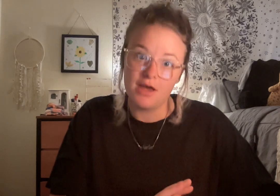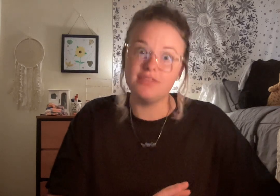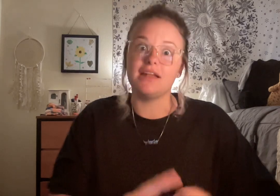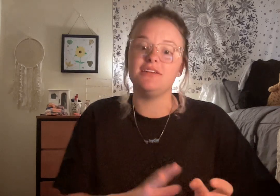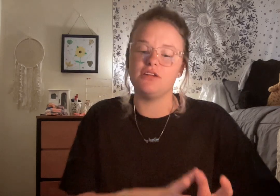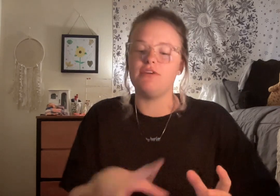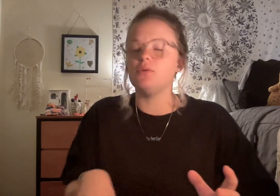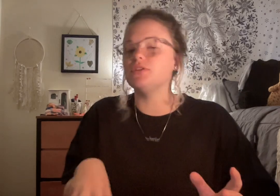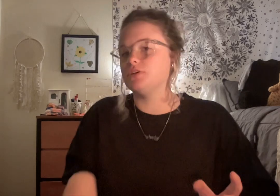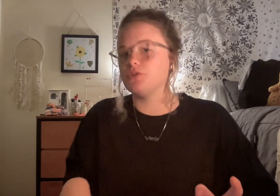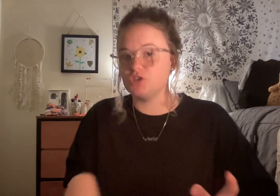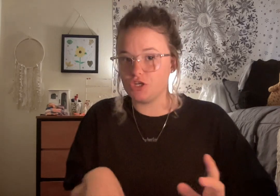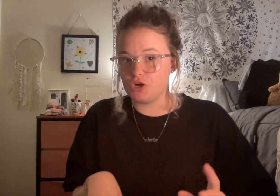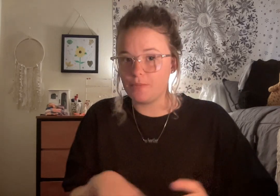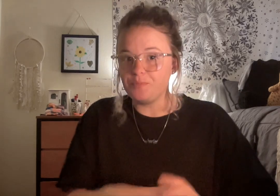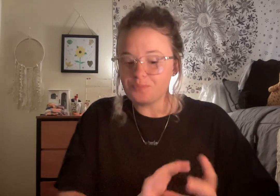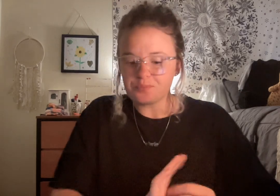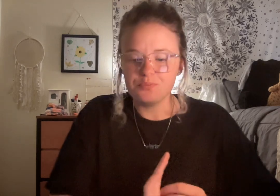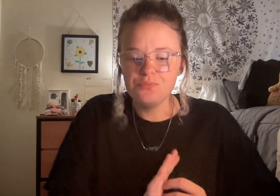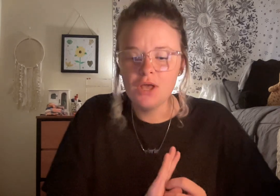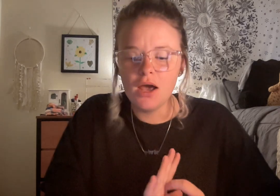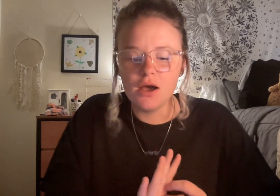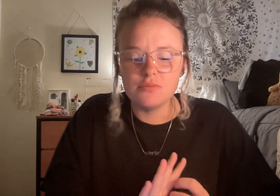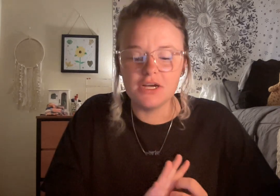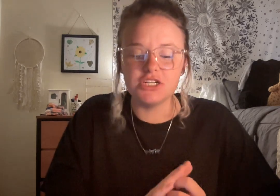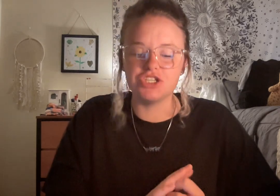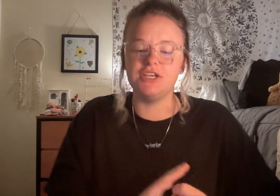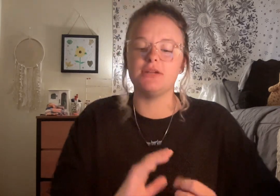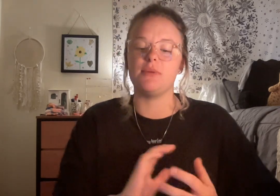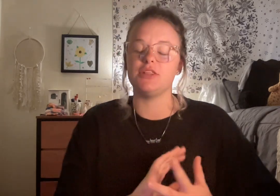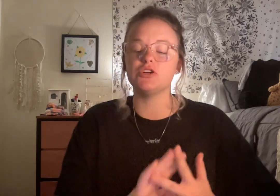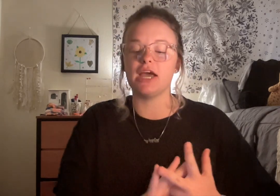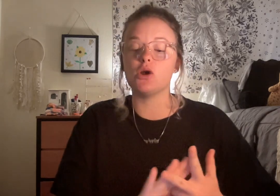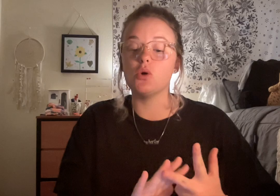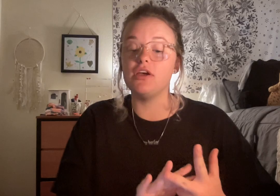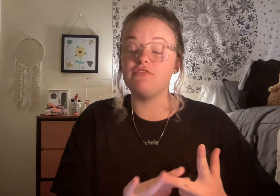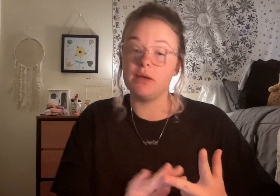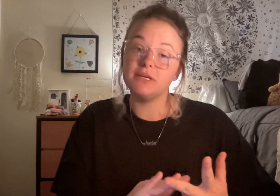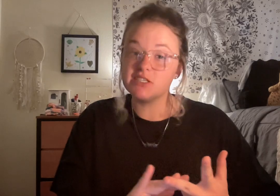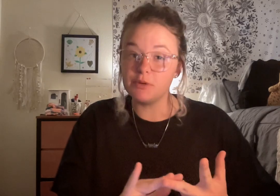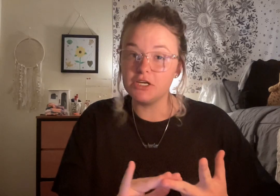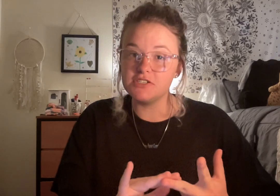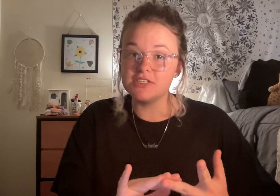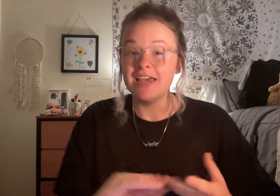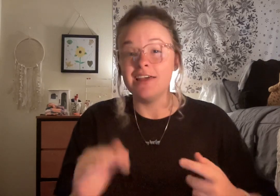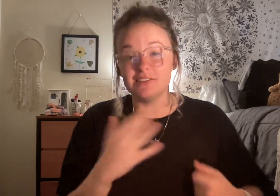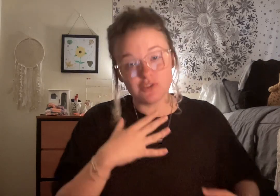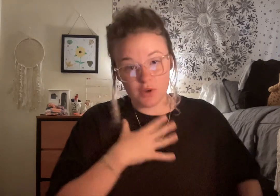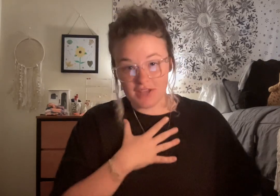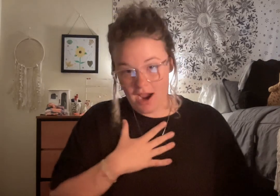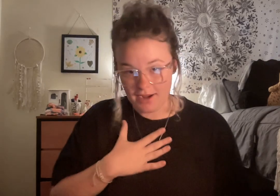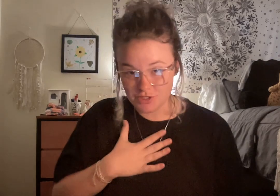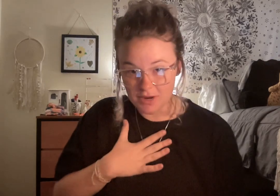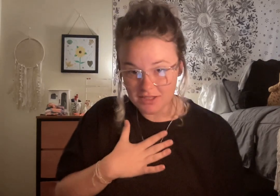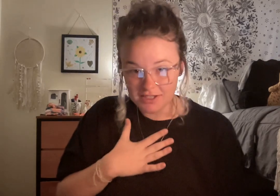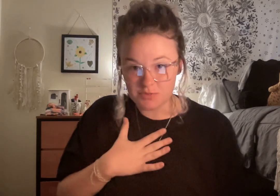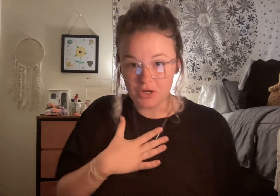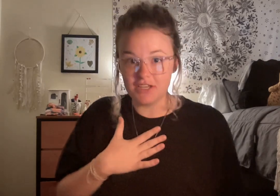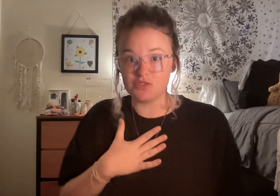that identified with another gender. Additionally, in my third category of family experiences, this is one that I directly experienced,